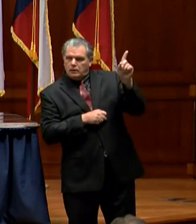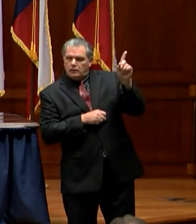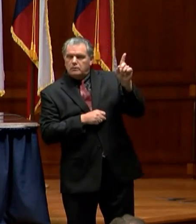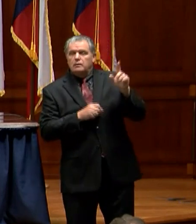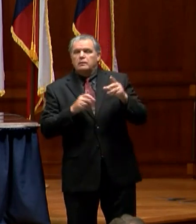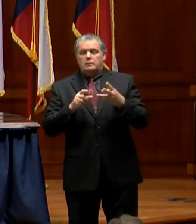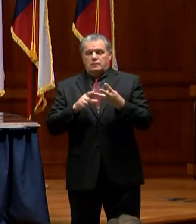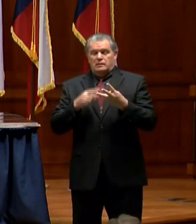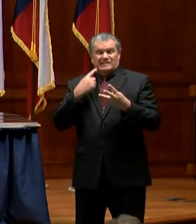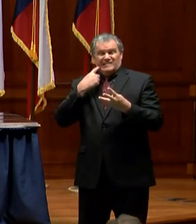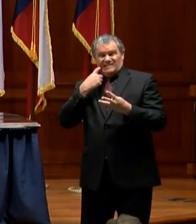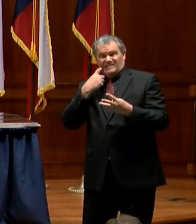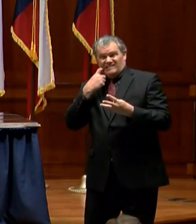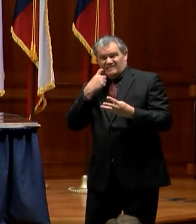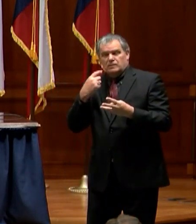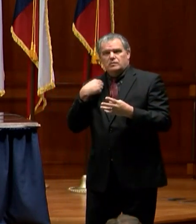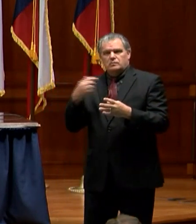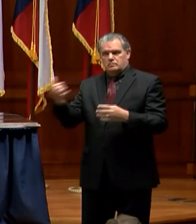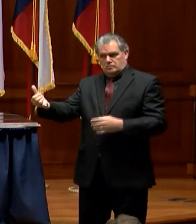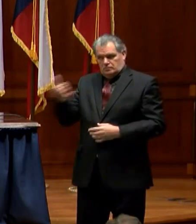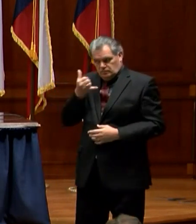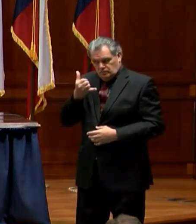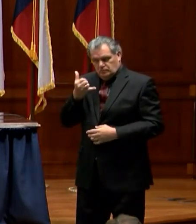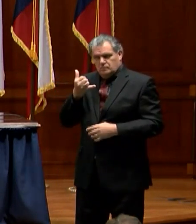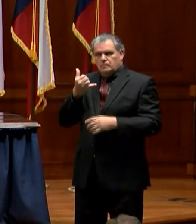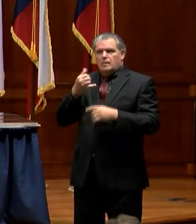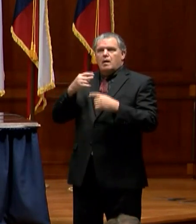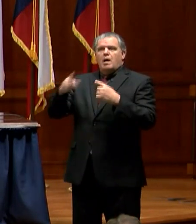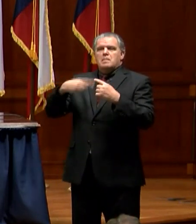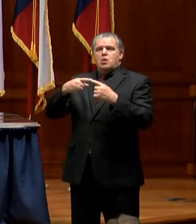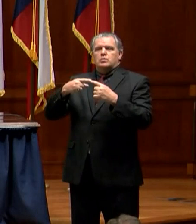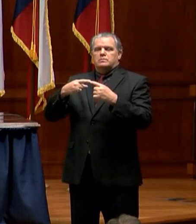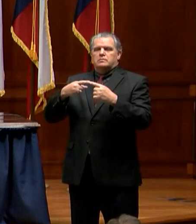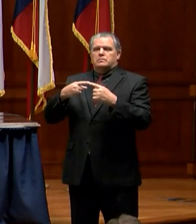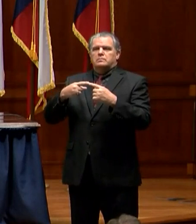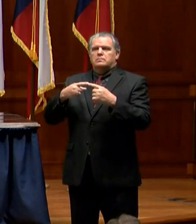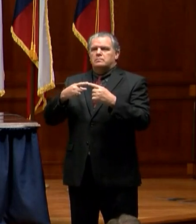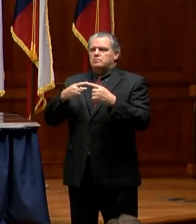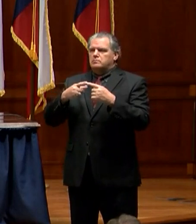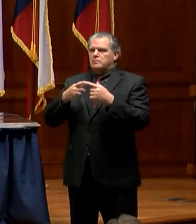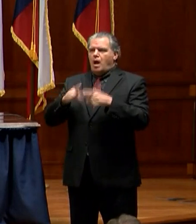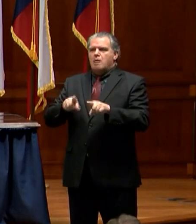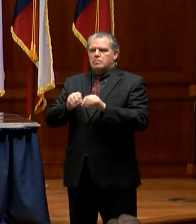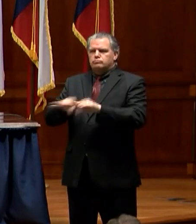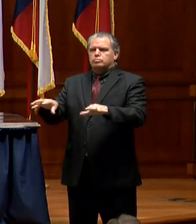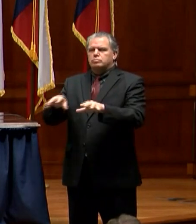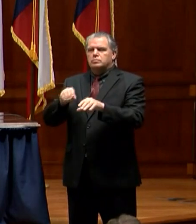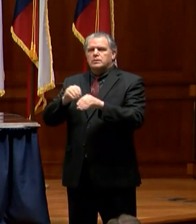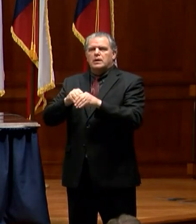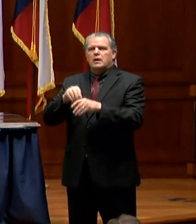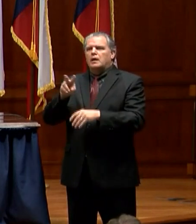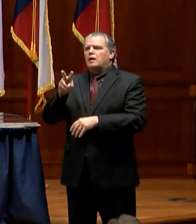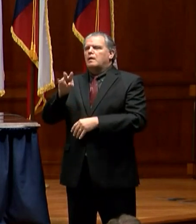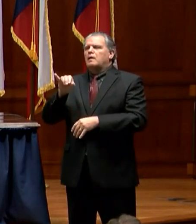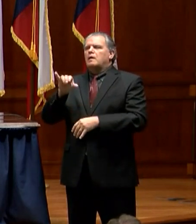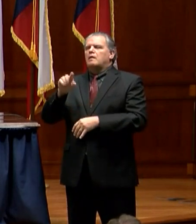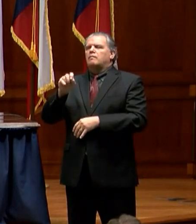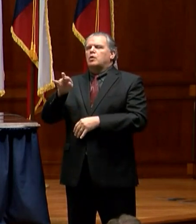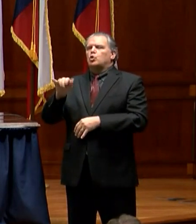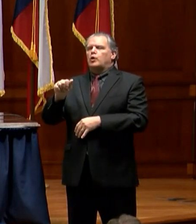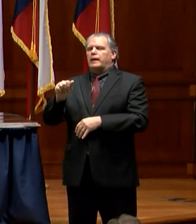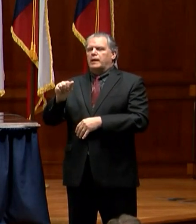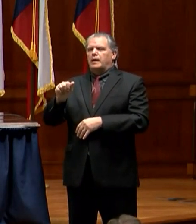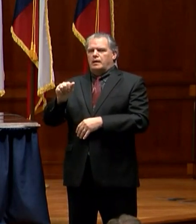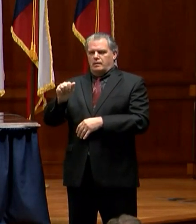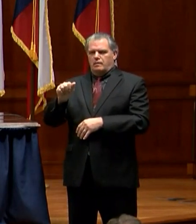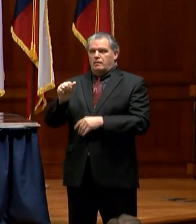couple of days ago, we got a phone call about an outbreak in a rehab center in Victoria. And